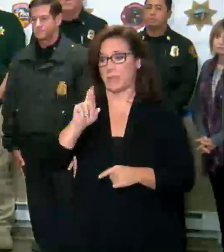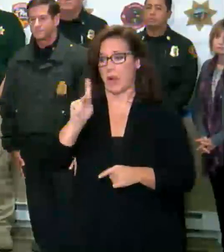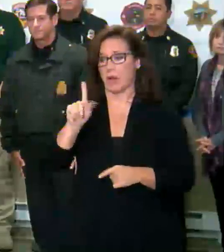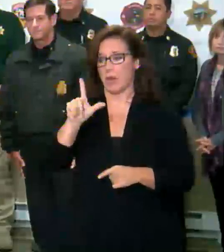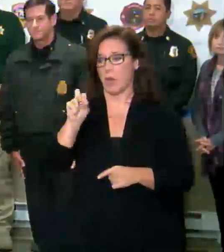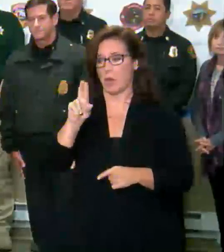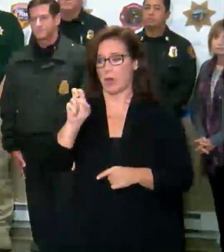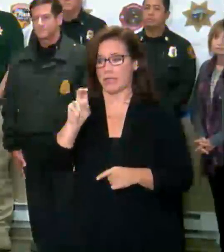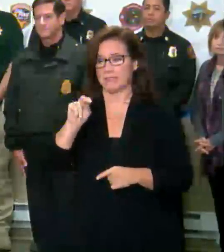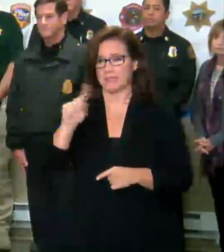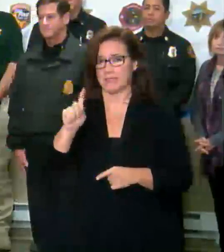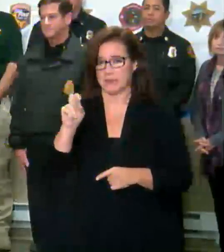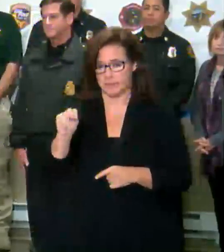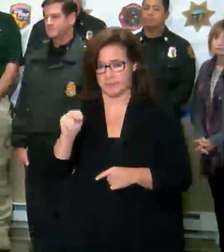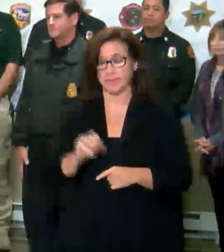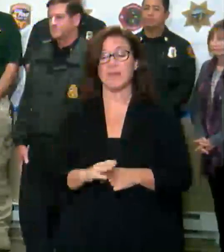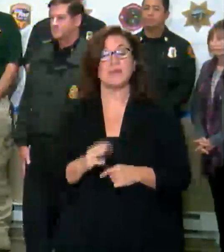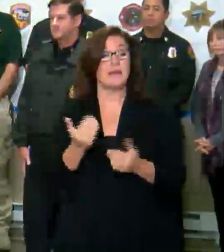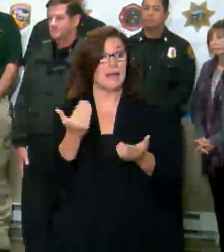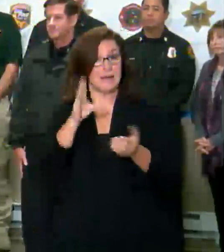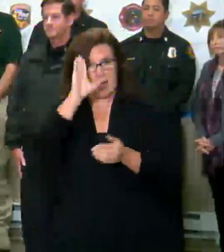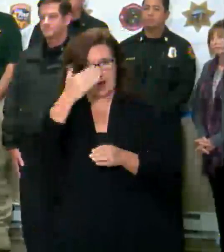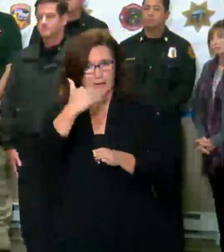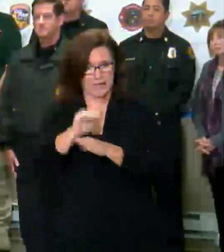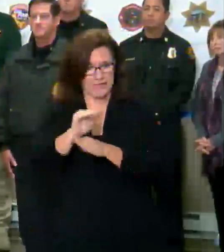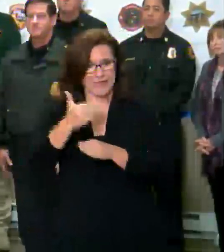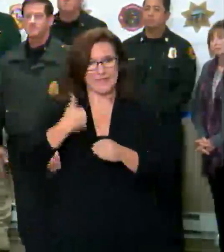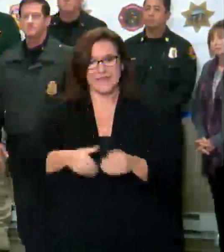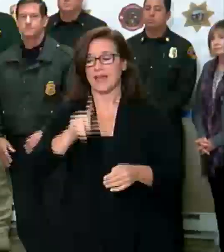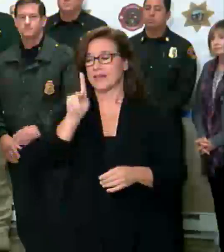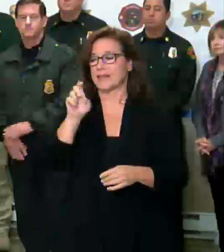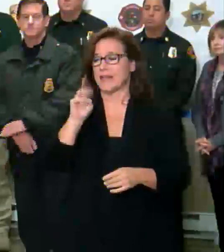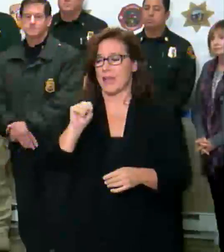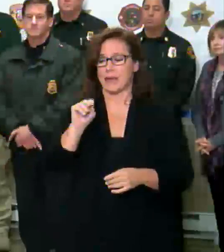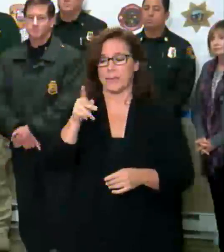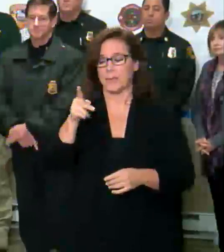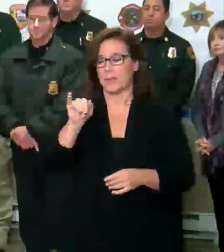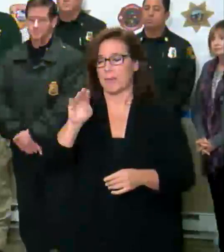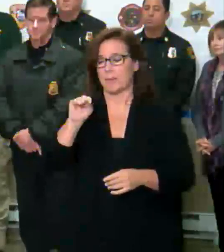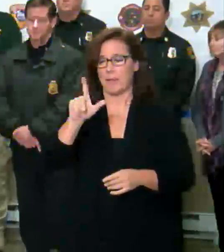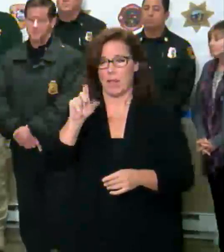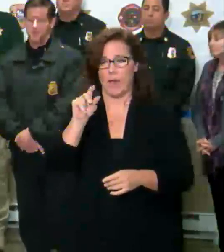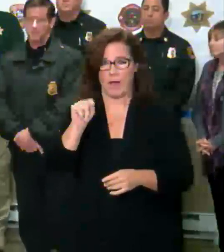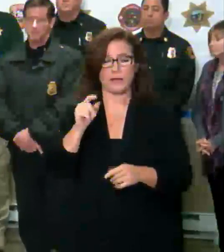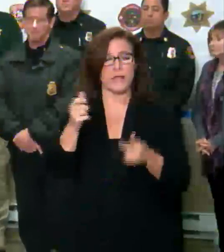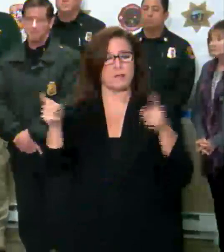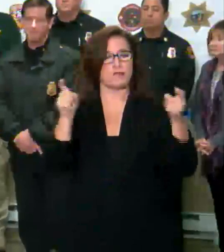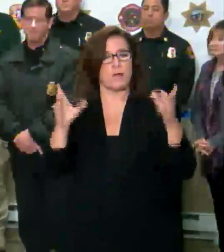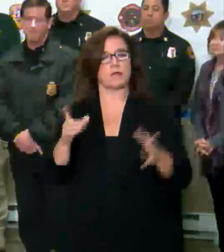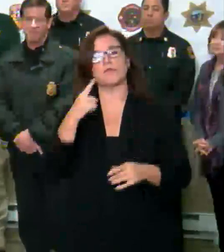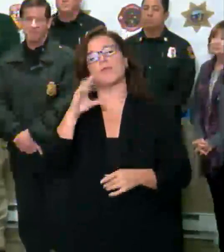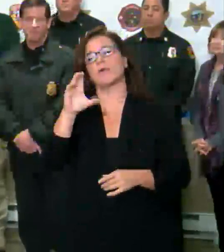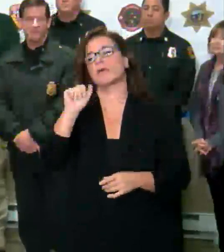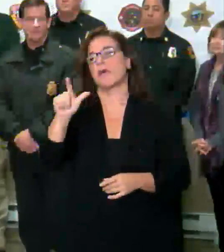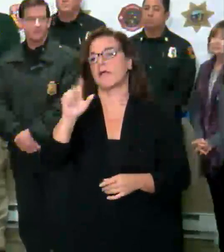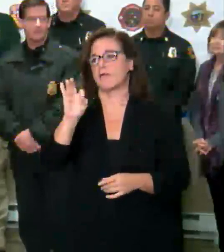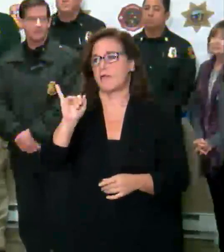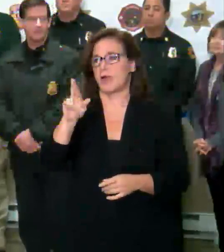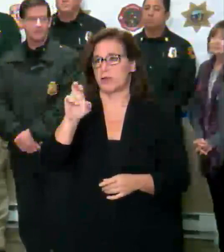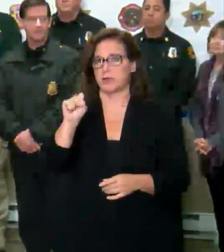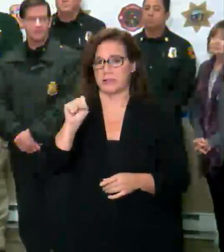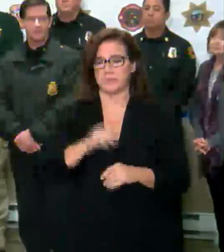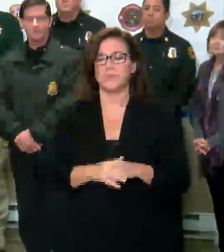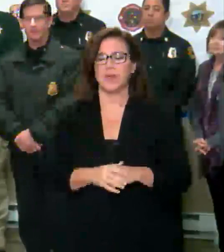Hi, good evening. Again, Ken Pimlott, Director, CAL FIRE. And it's been over a week now that